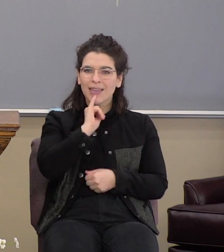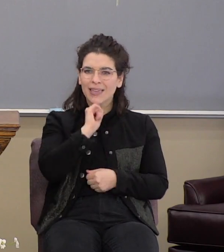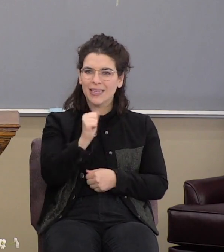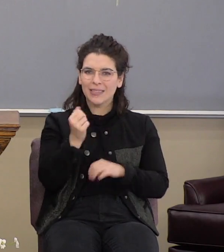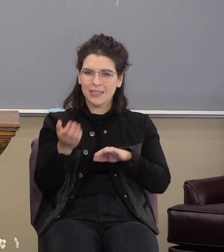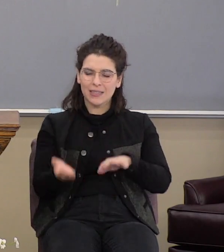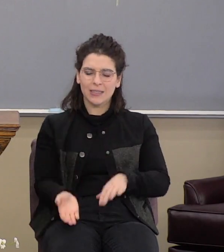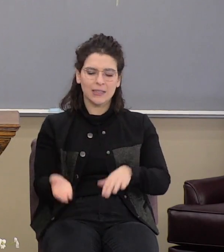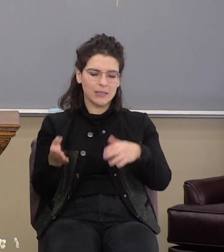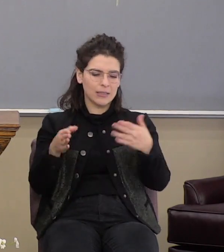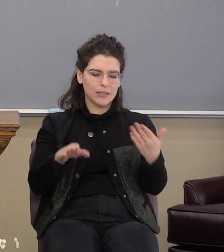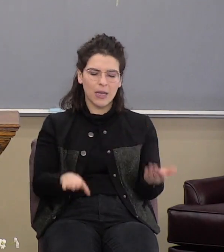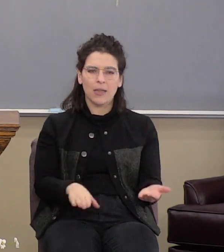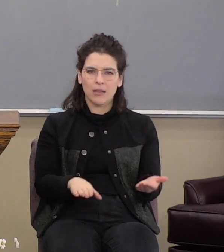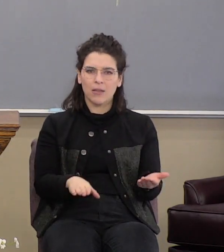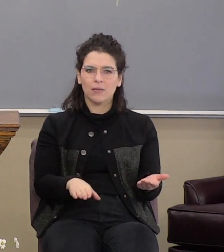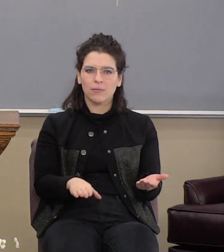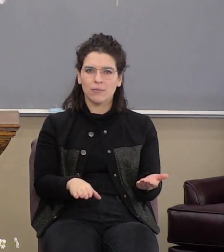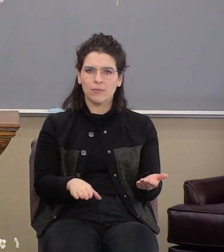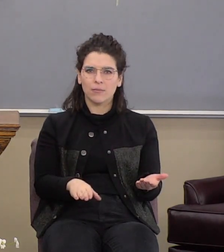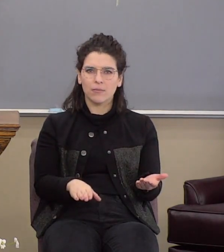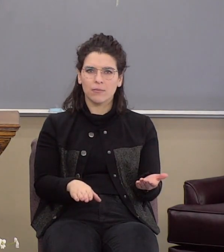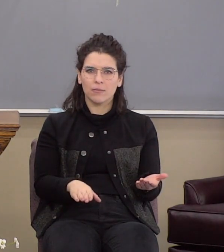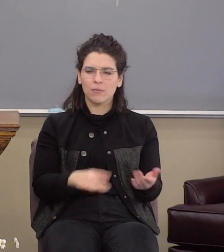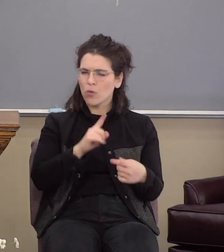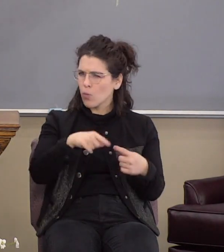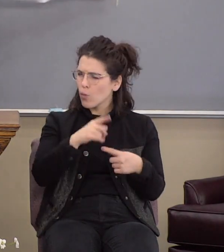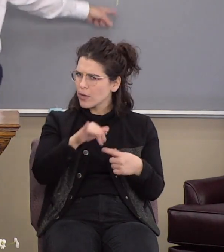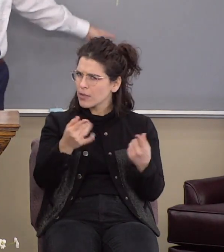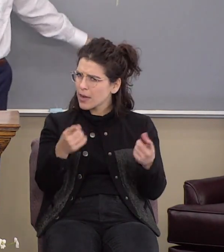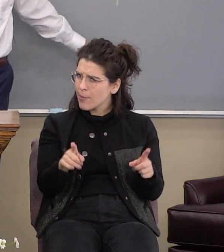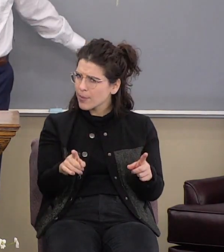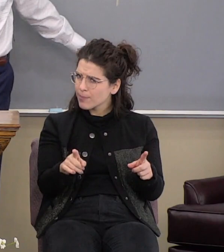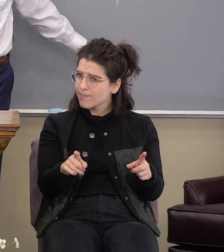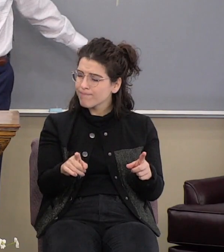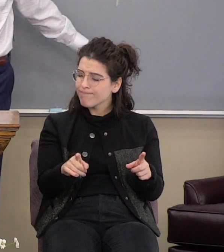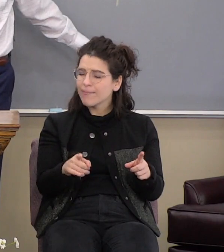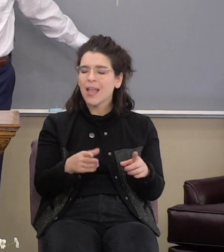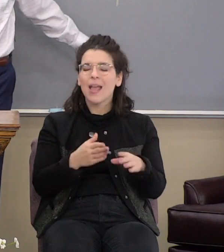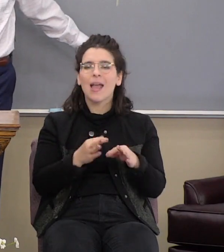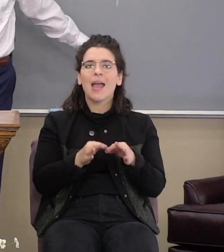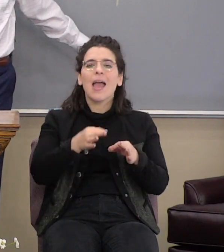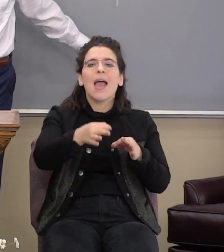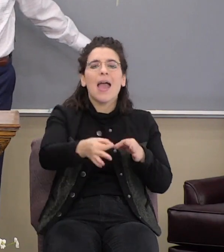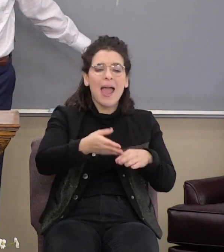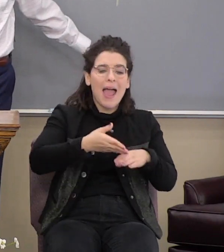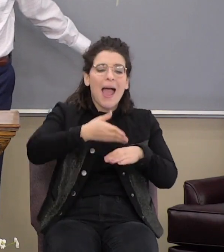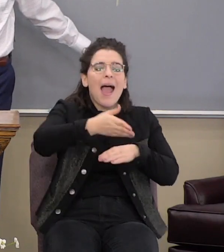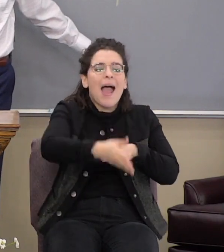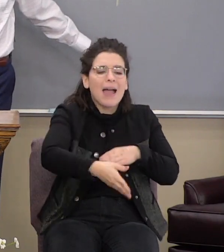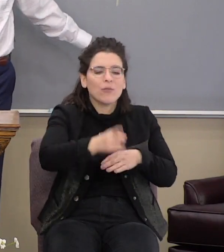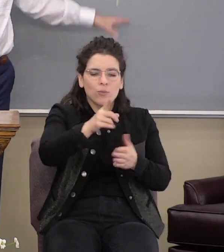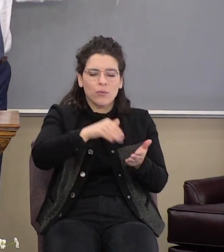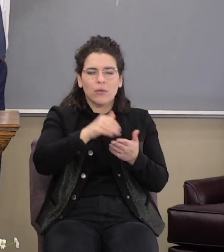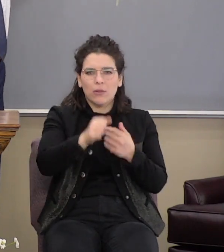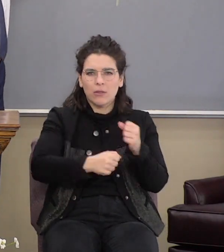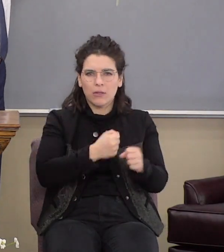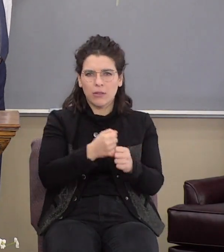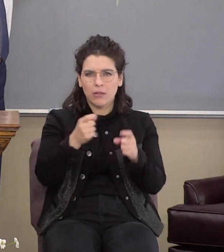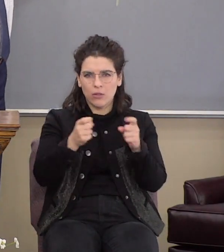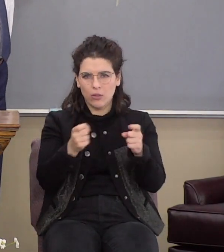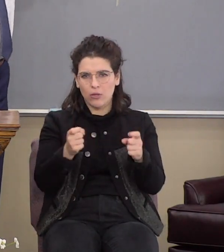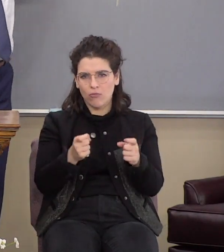what? Death." That happens after the thousand-year millennial reign, okay?